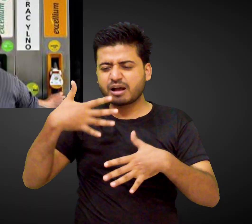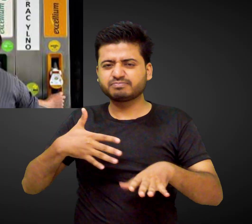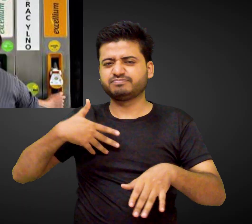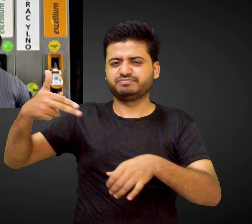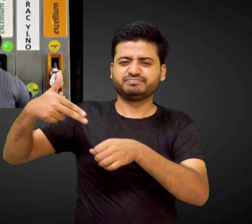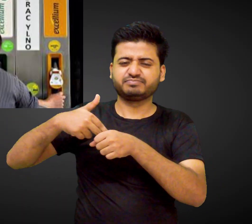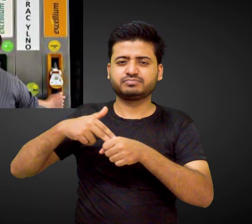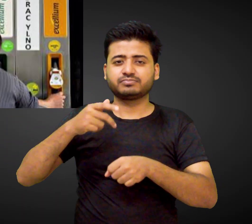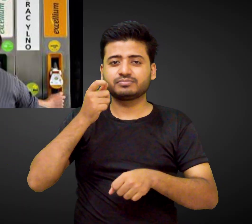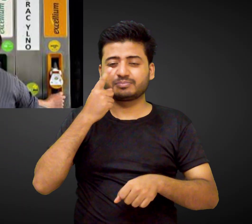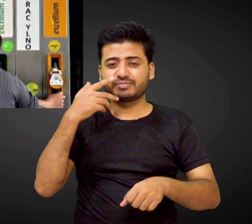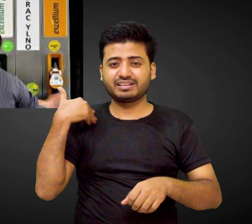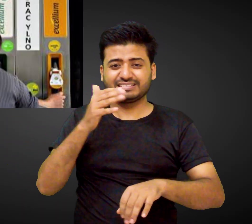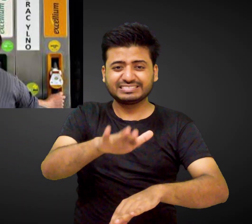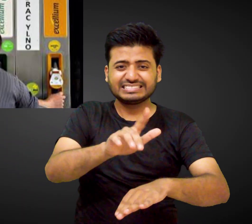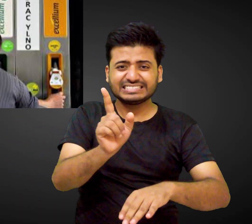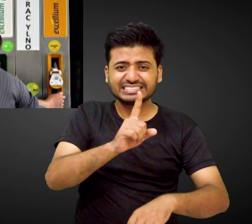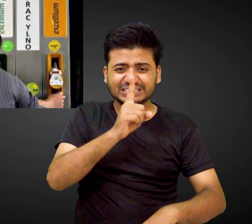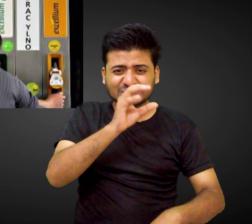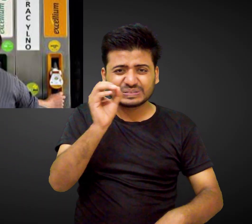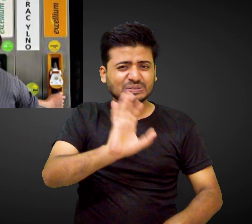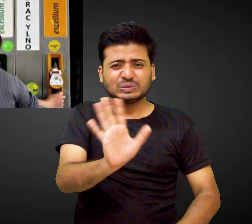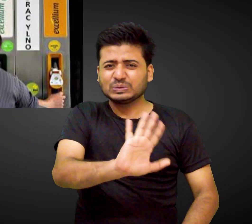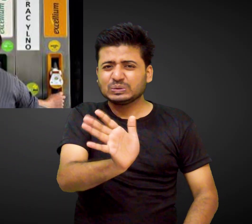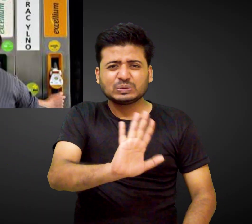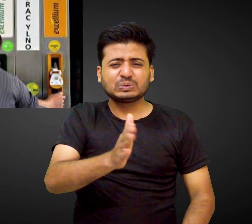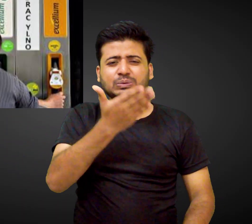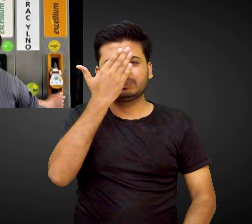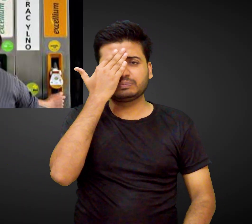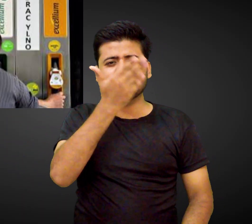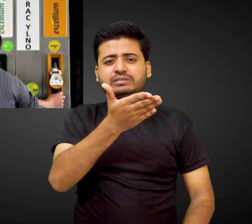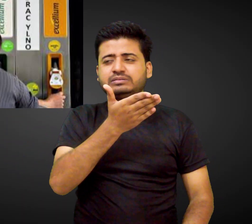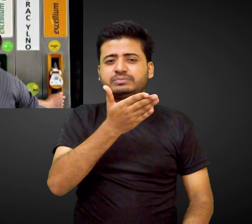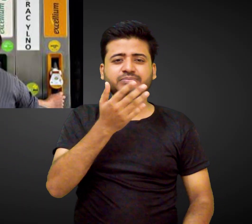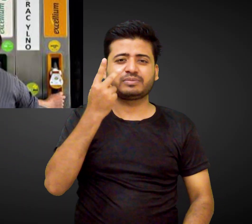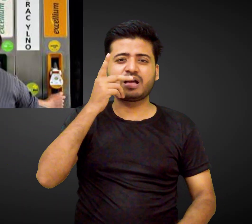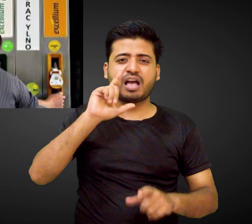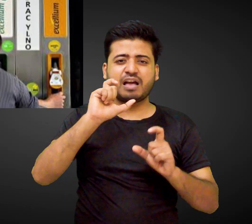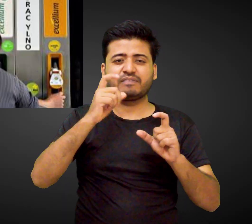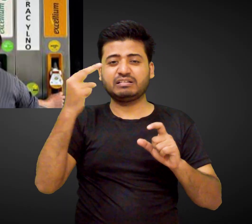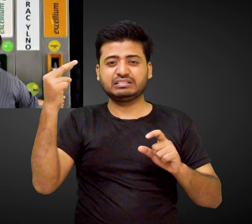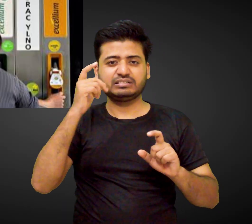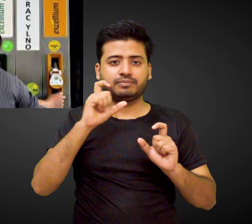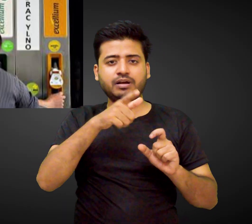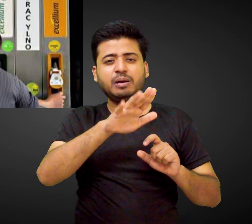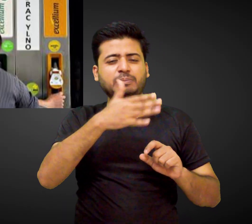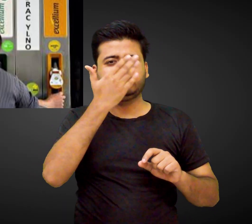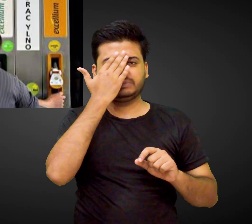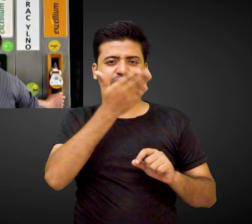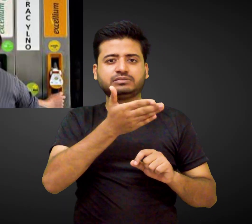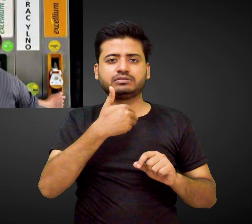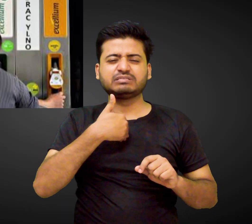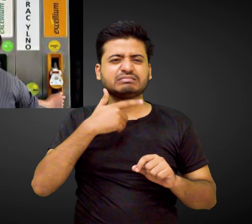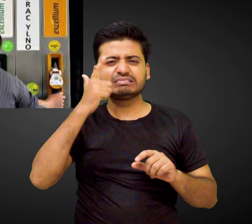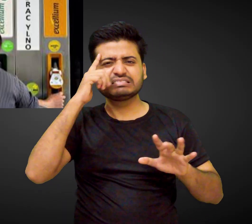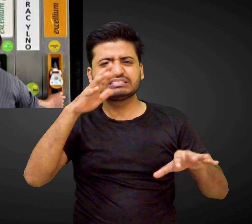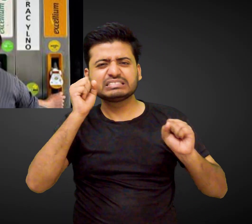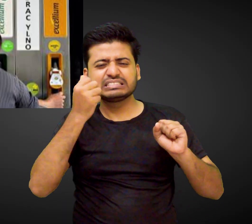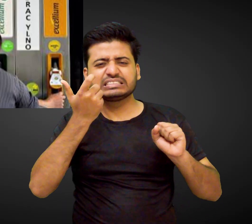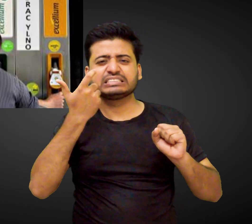Avoid aggressive acceleration and hard braking, which waste fuel. Maintain a steady speed as much as possible. Use